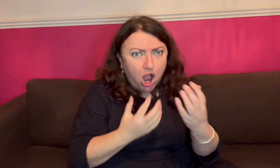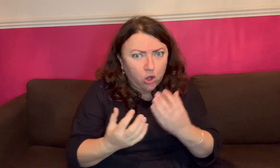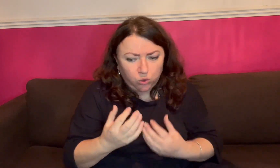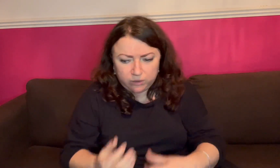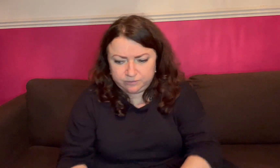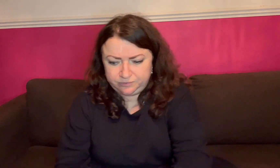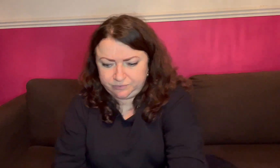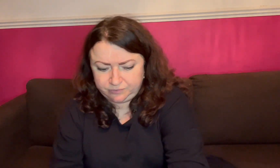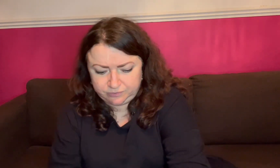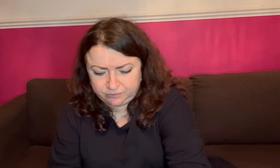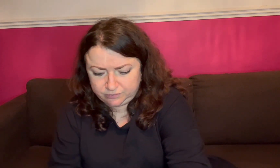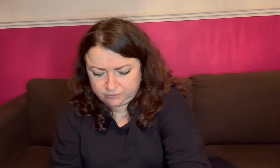snow.